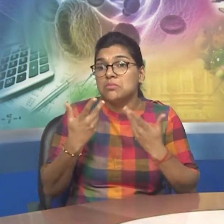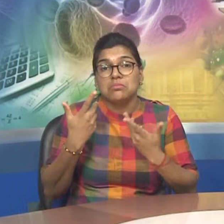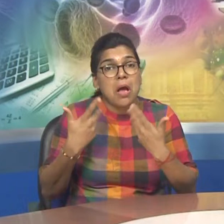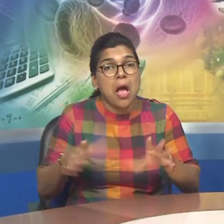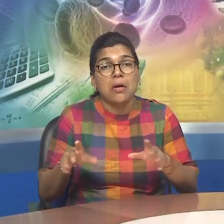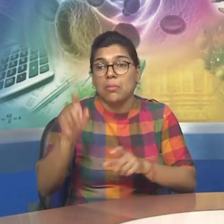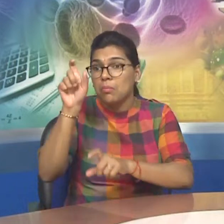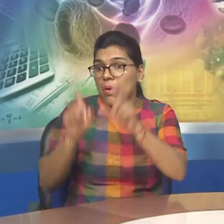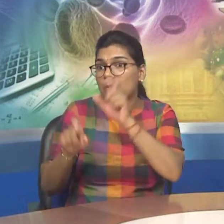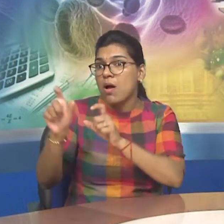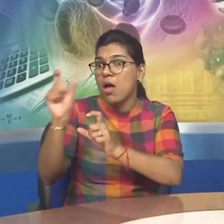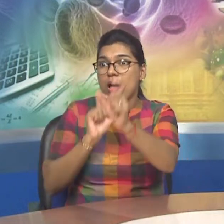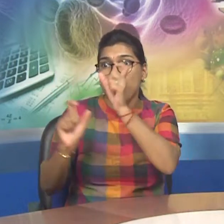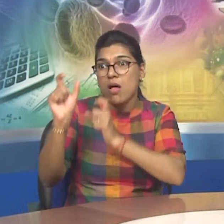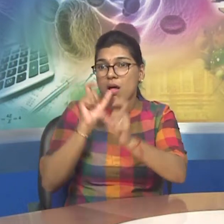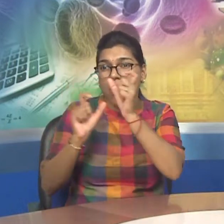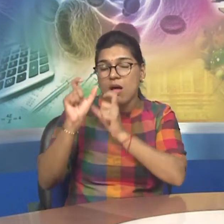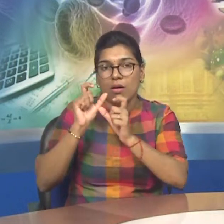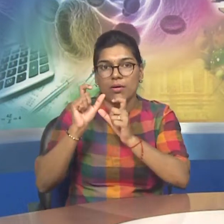No, they cannot.